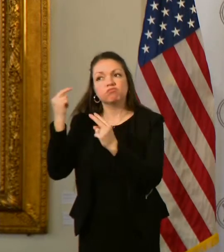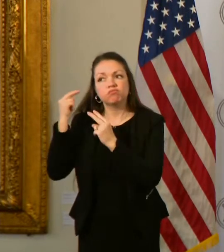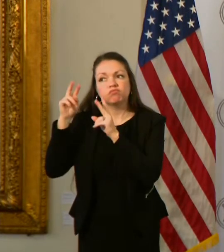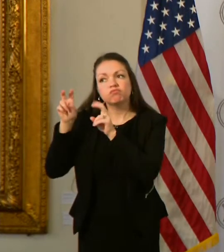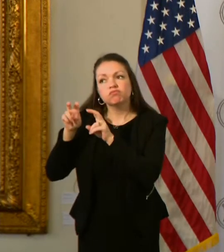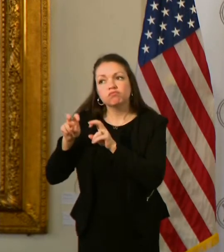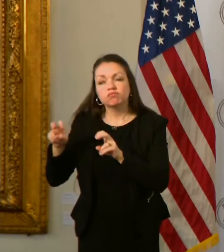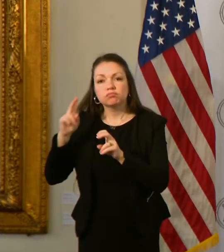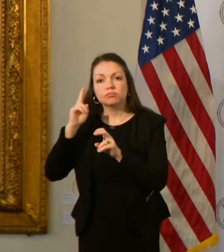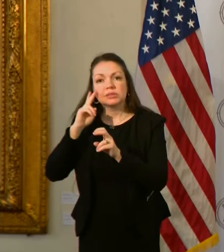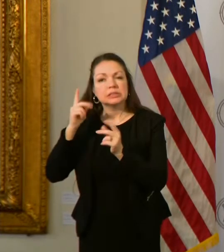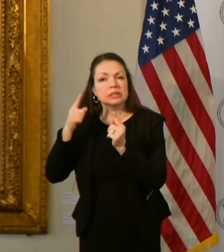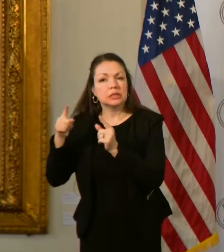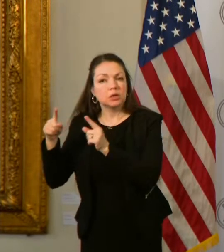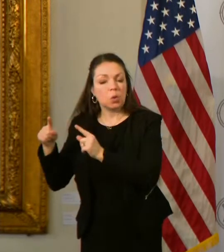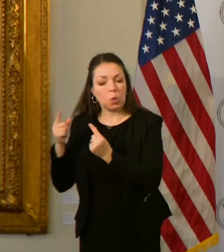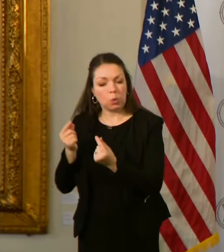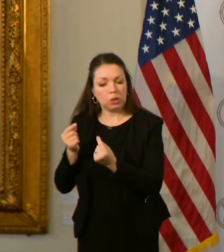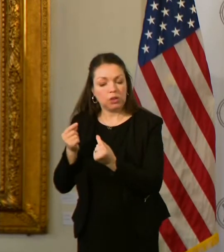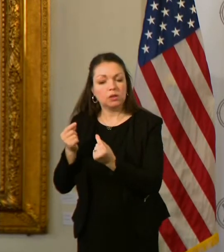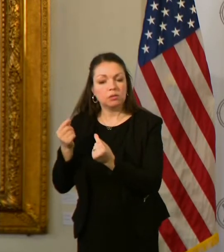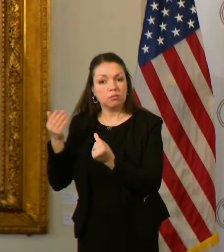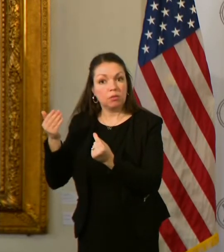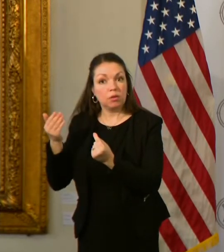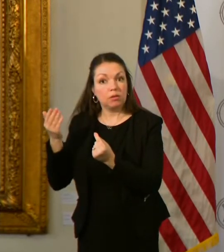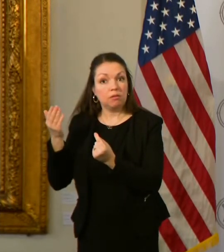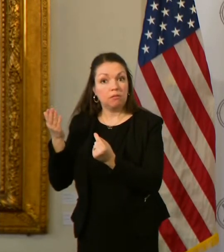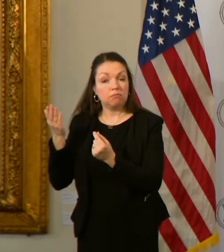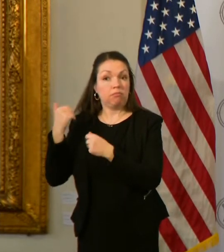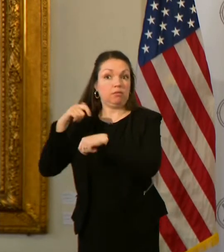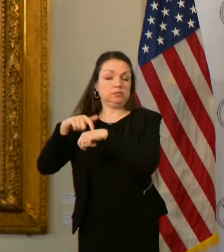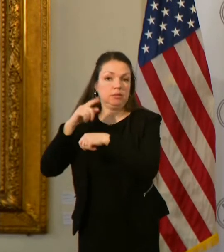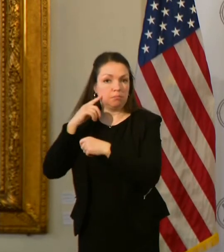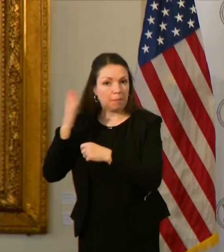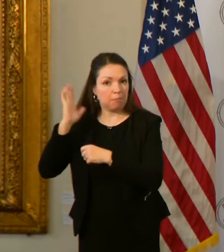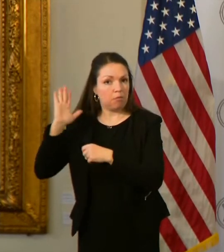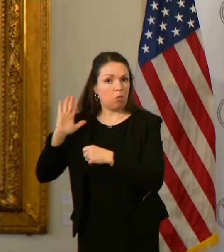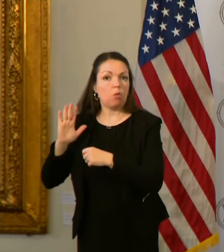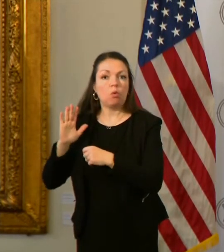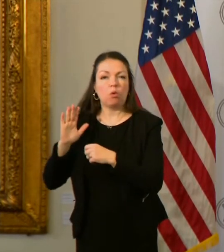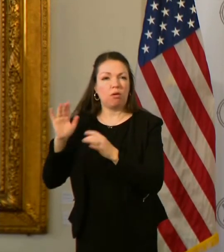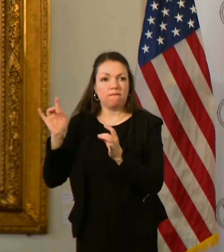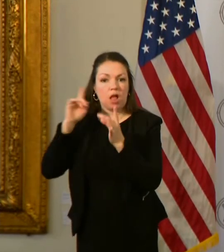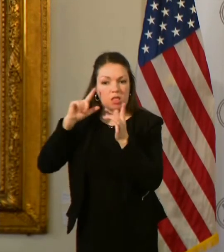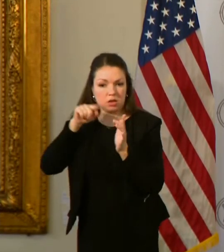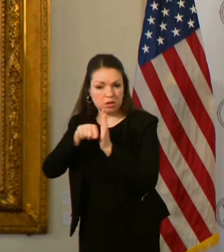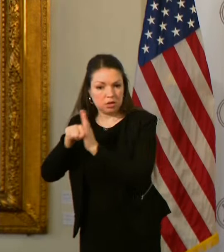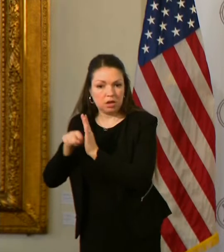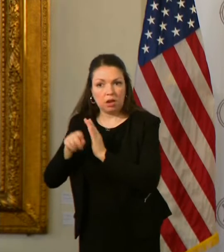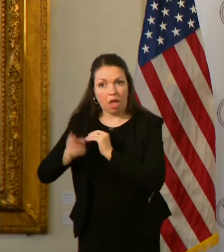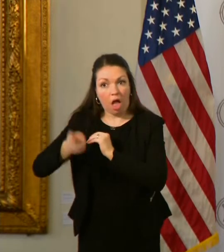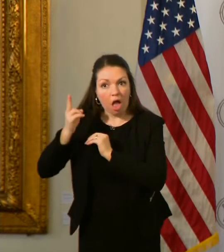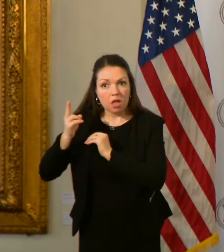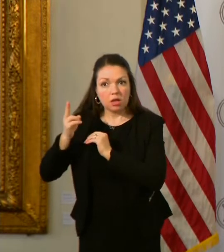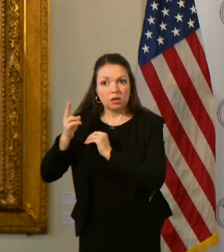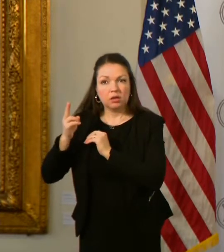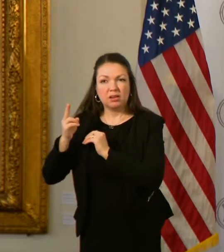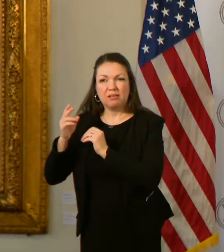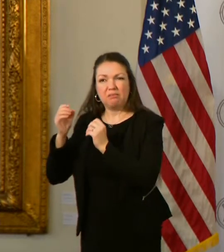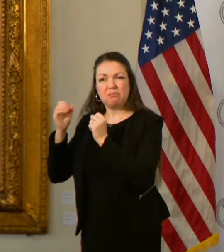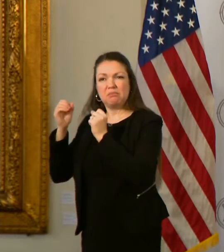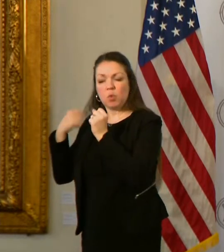the times when violence was high before and to not make the mistakes of the past.